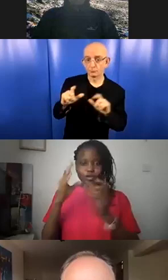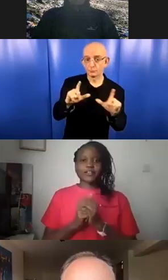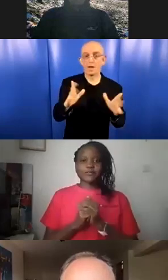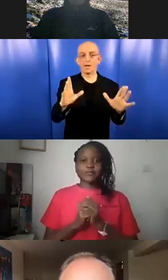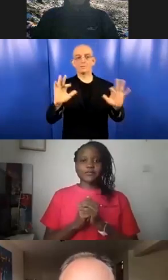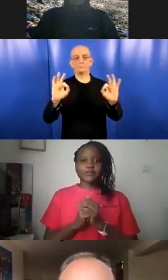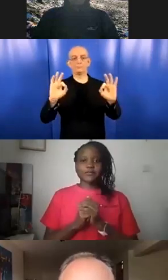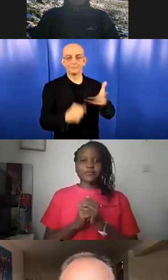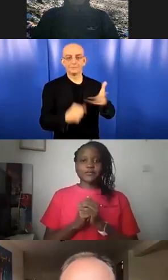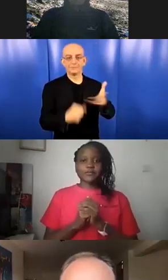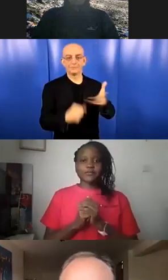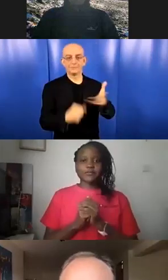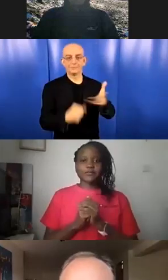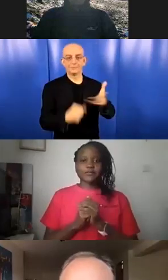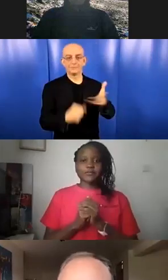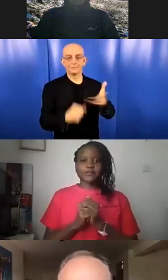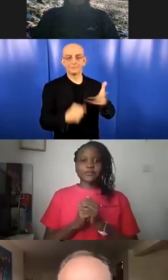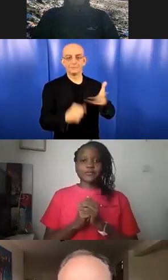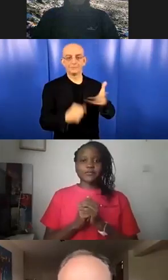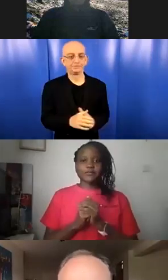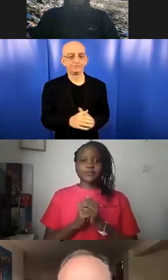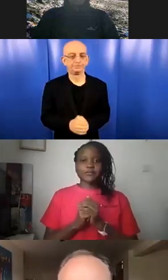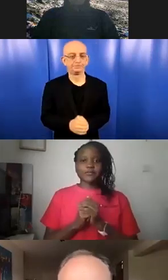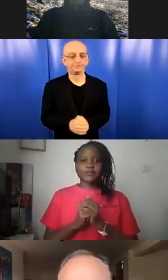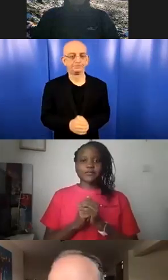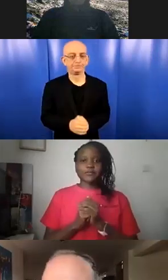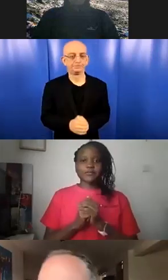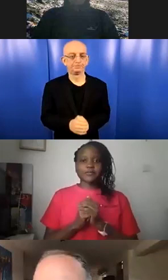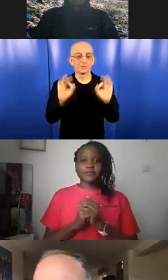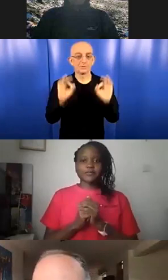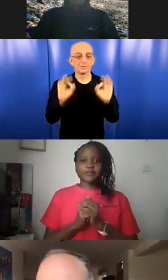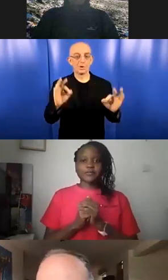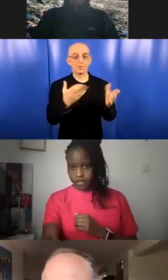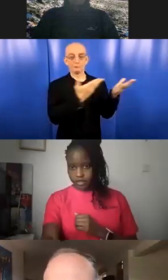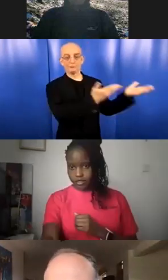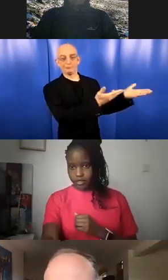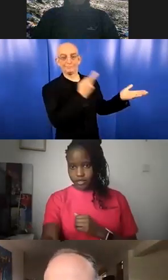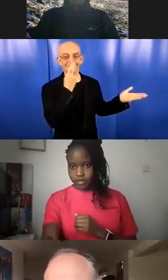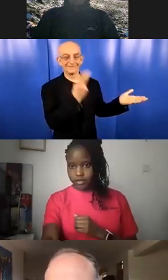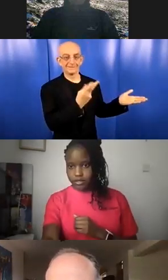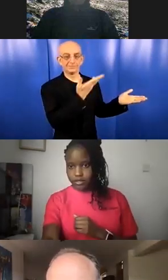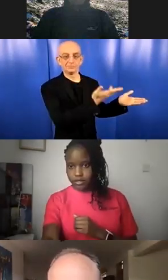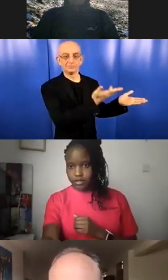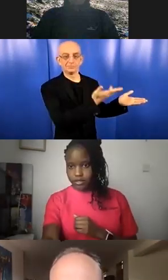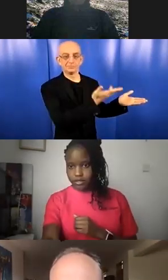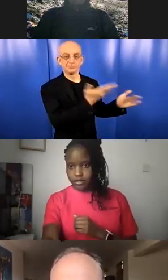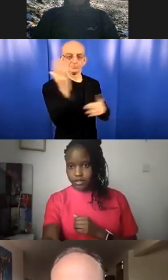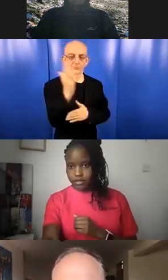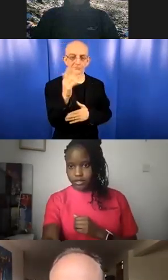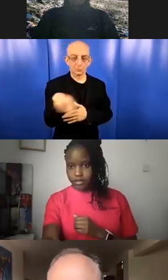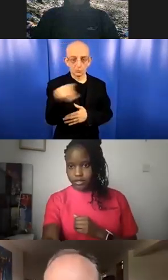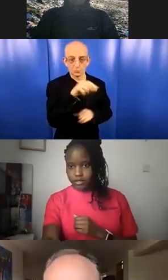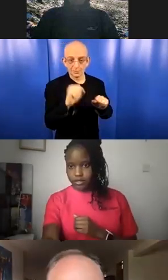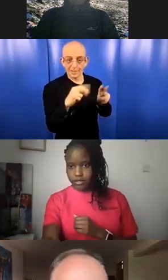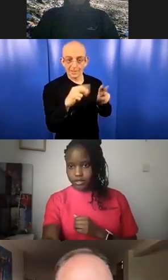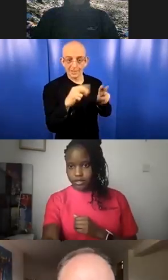And you let me, if it's coming through. Is it all visible as it should be? Yes, it's fine. Great, thank you. I mean, if you want to